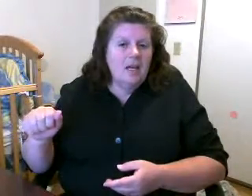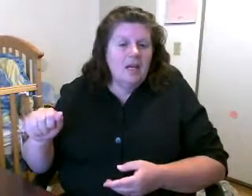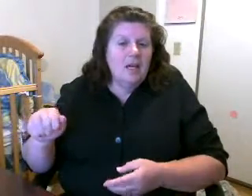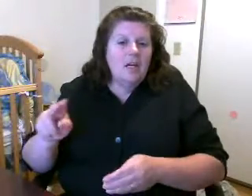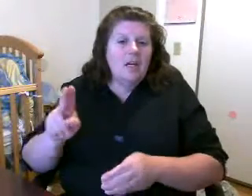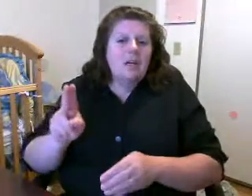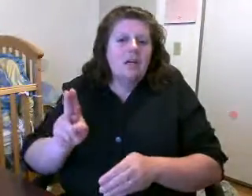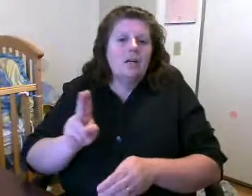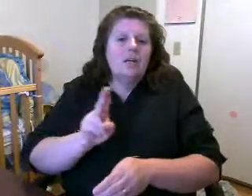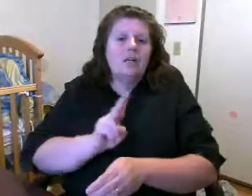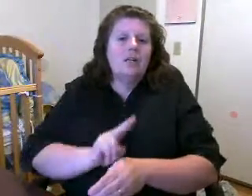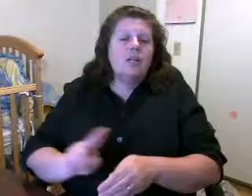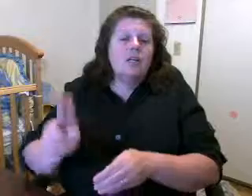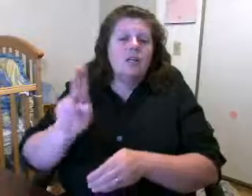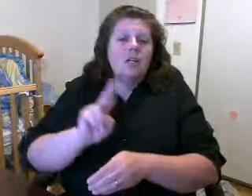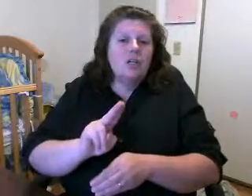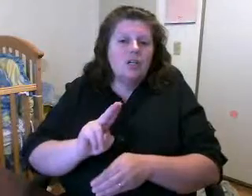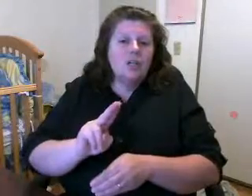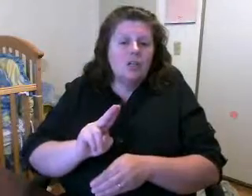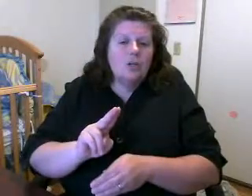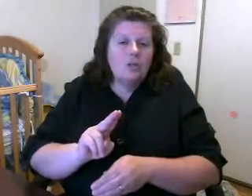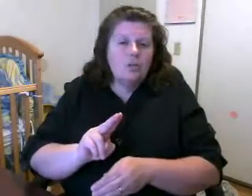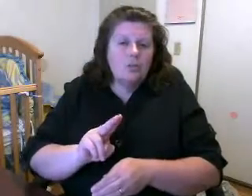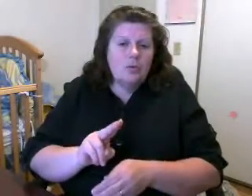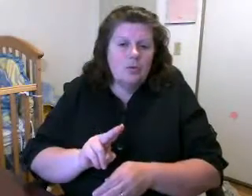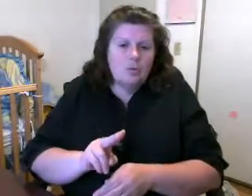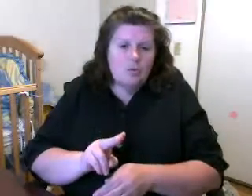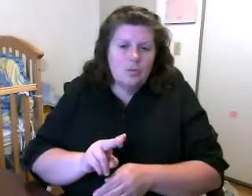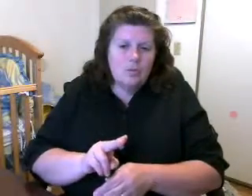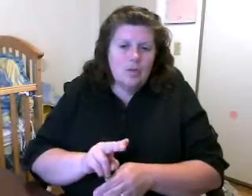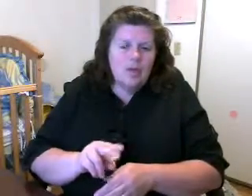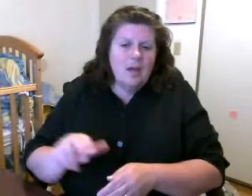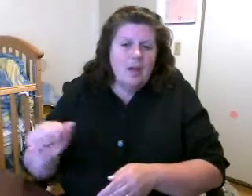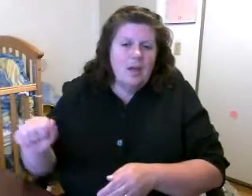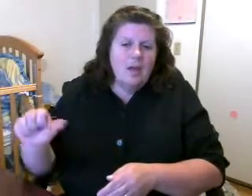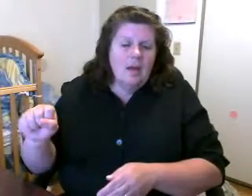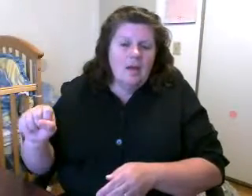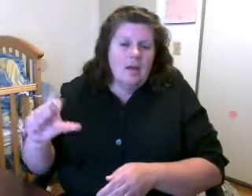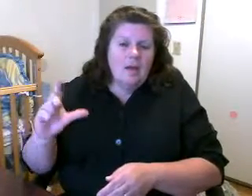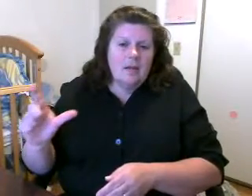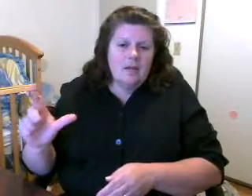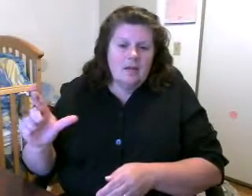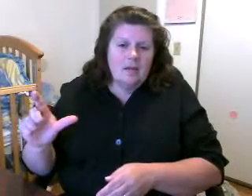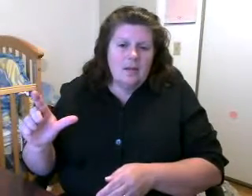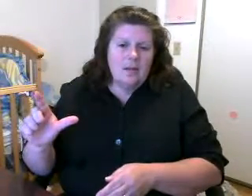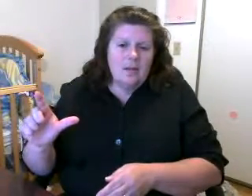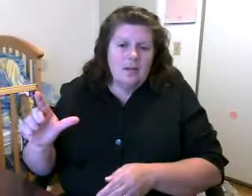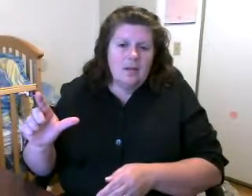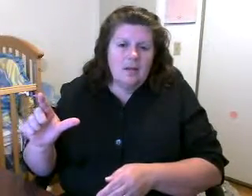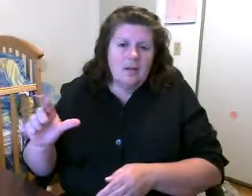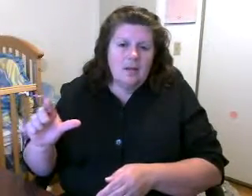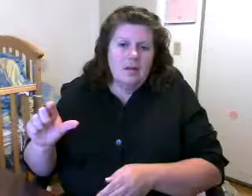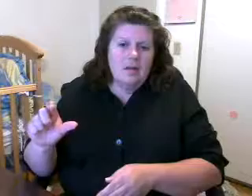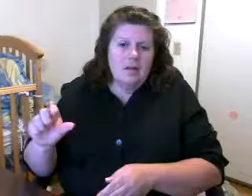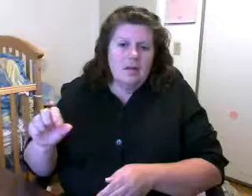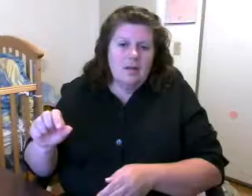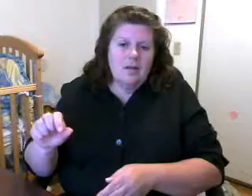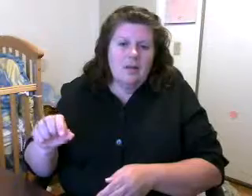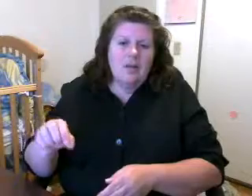within expressive interpreting tasks, including choice of sign vocabulary, use of sign